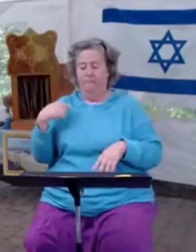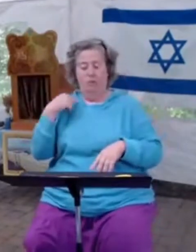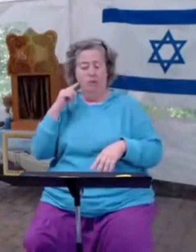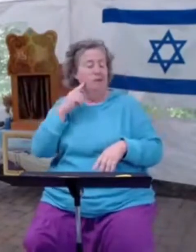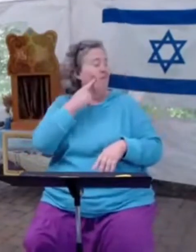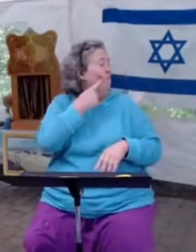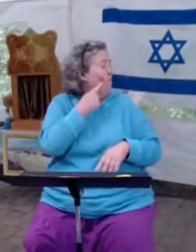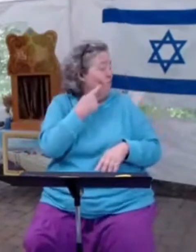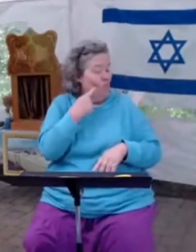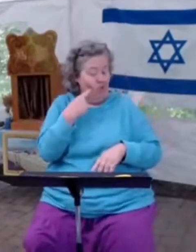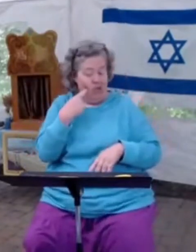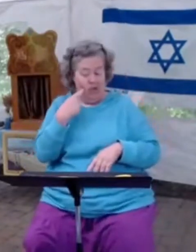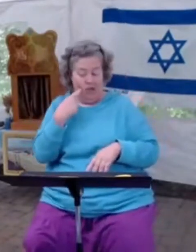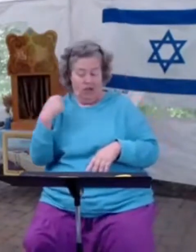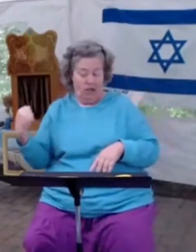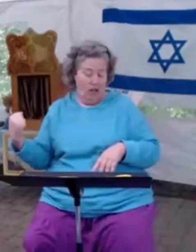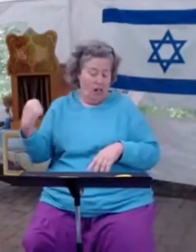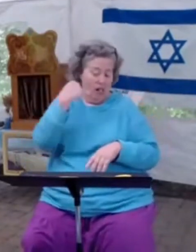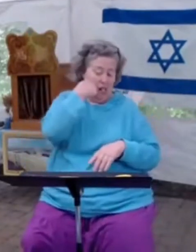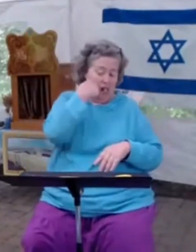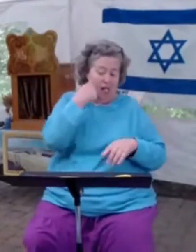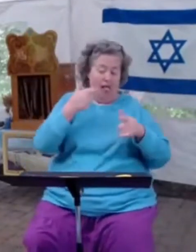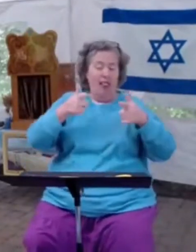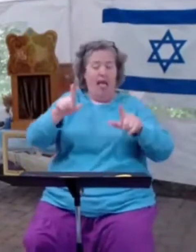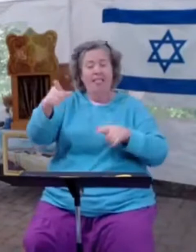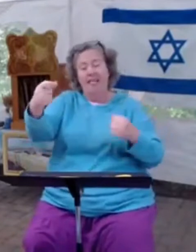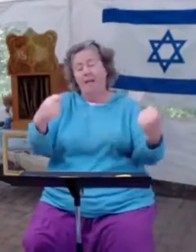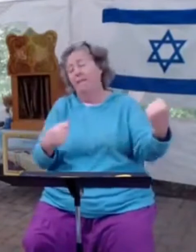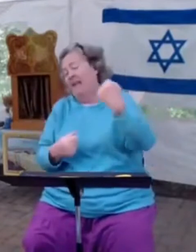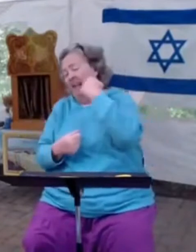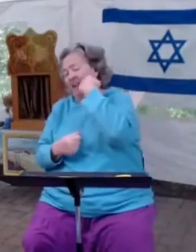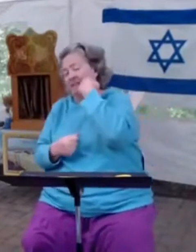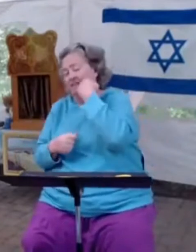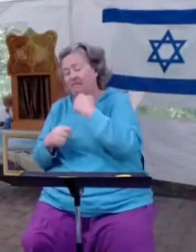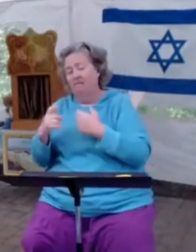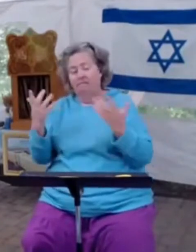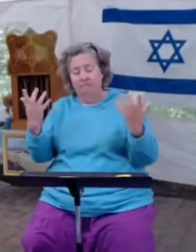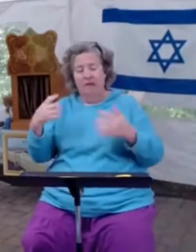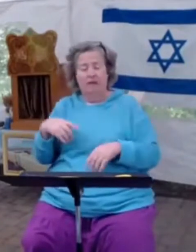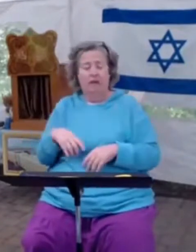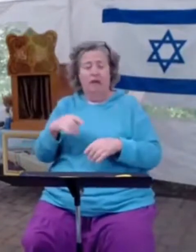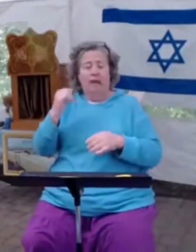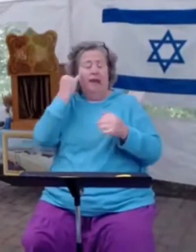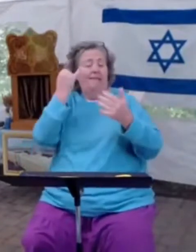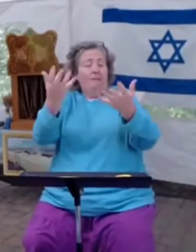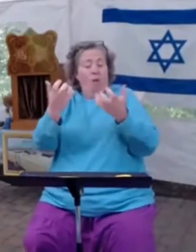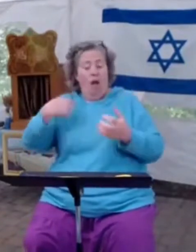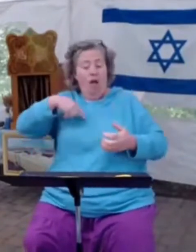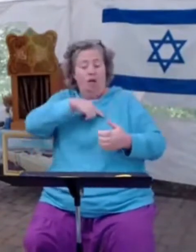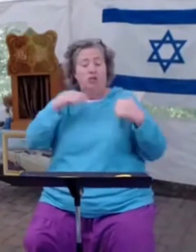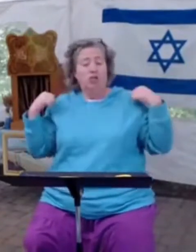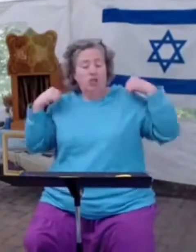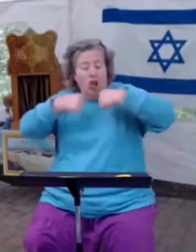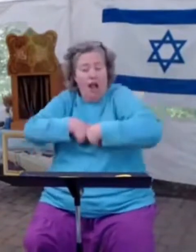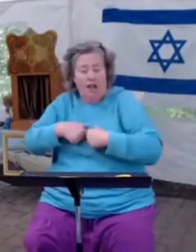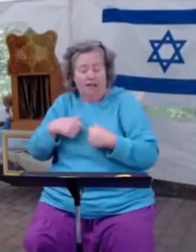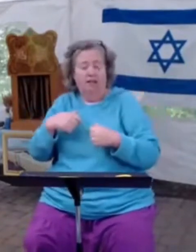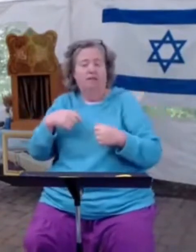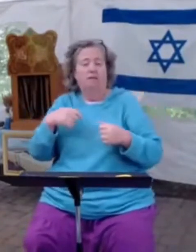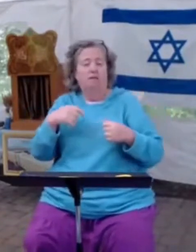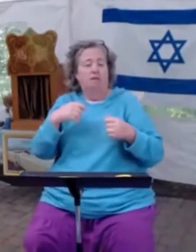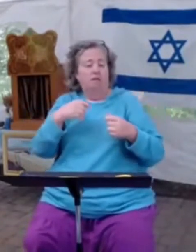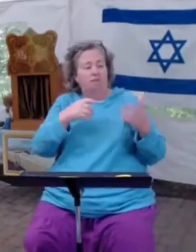a... it's called In the Dust of the Rabbi, that the world may know. Find them on YouTube